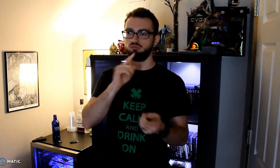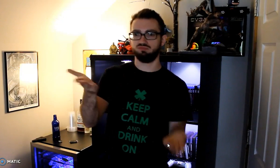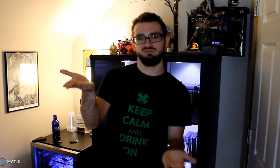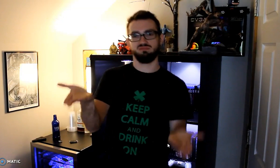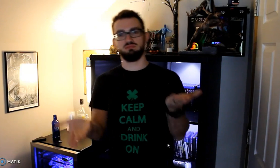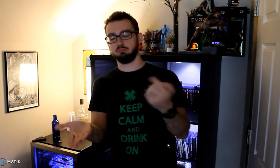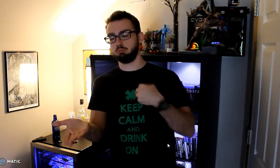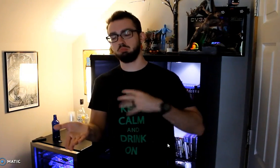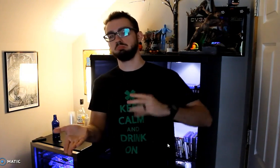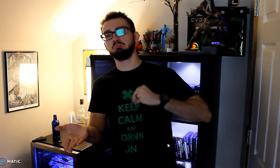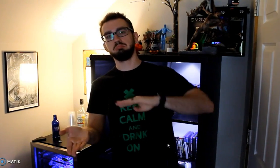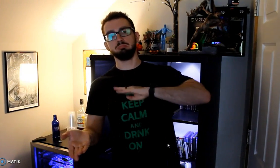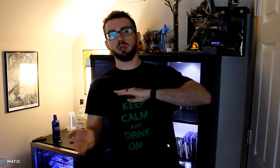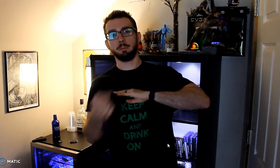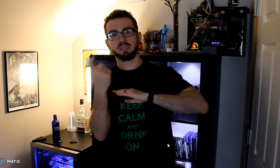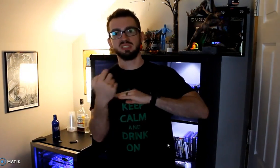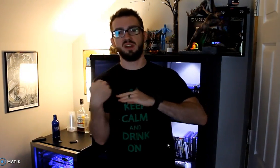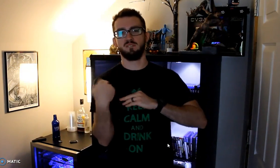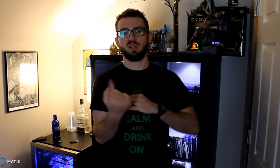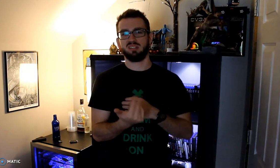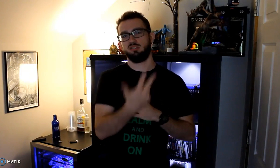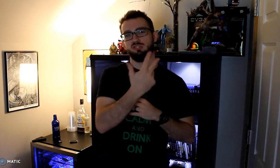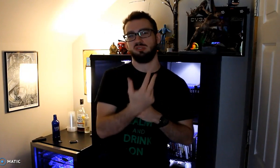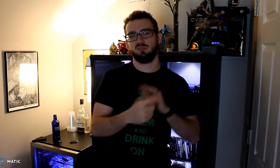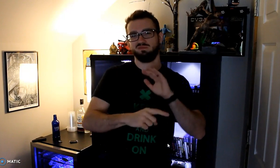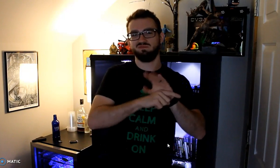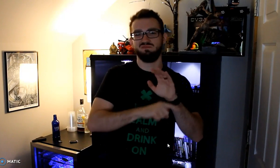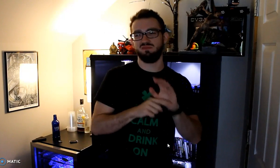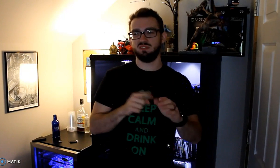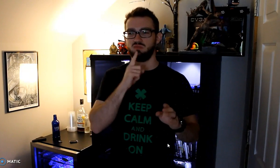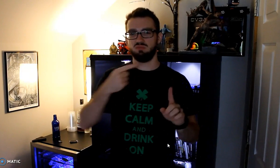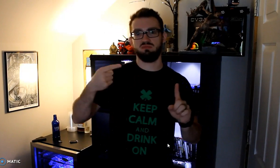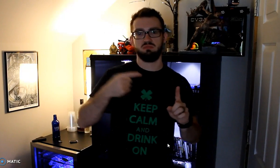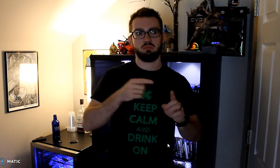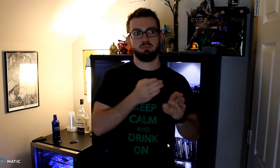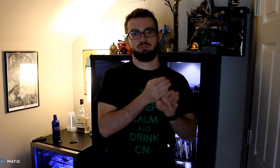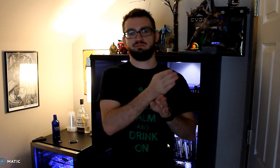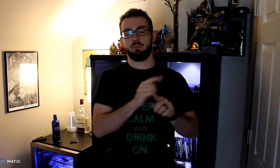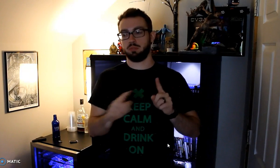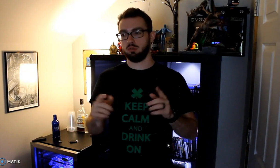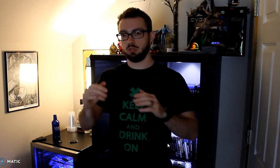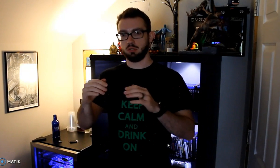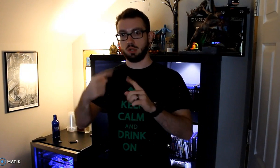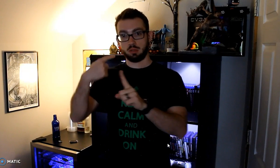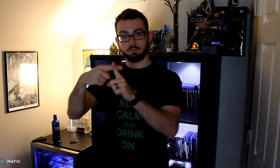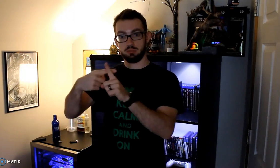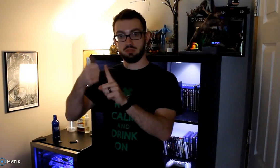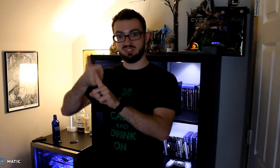more positives though, so when you weigh it out. So I feel like for 3 negatives and